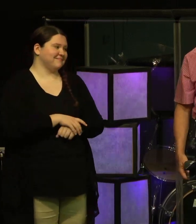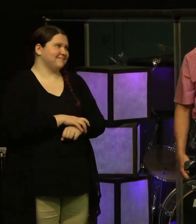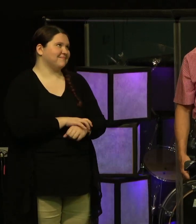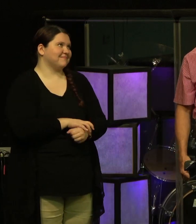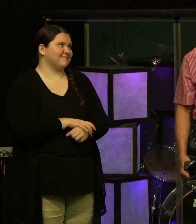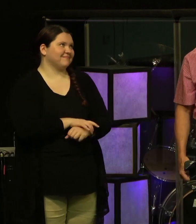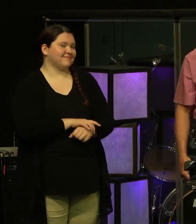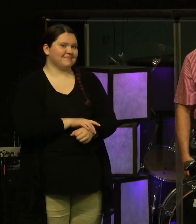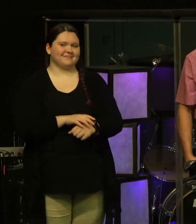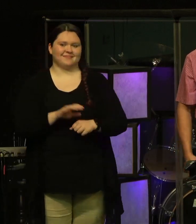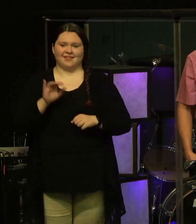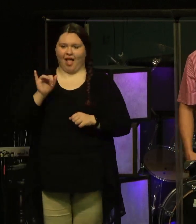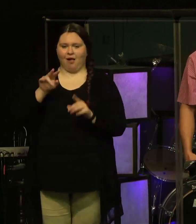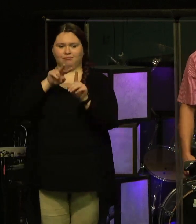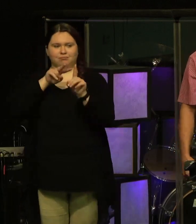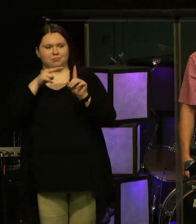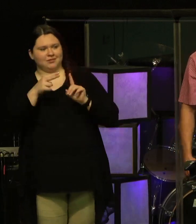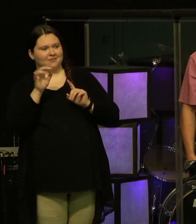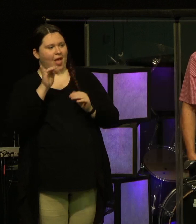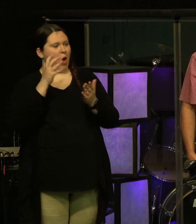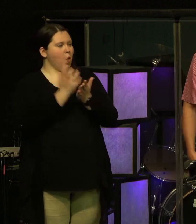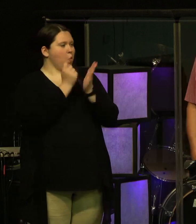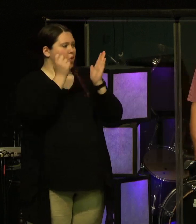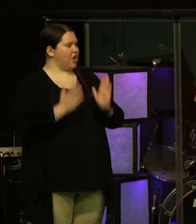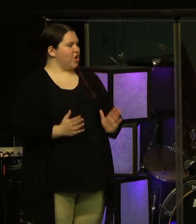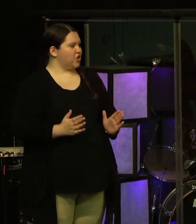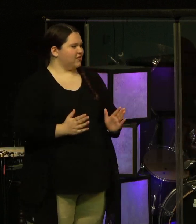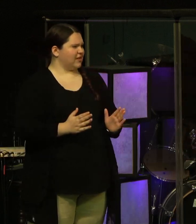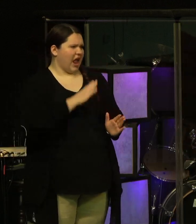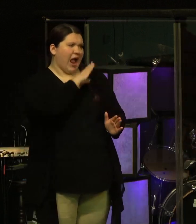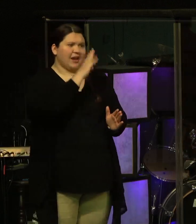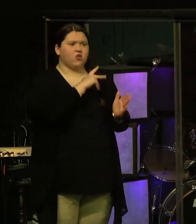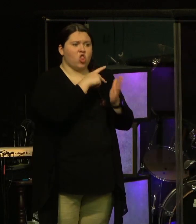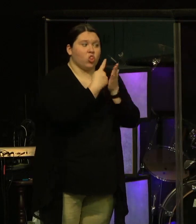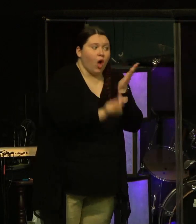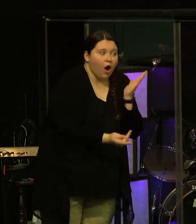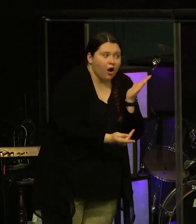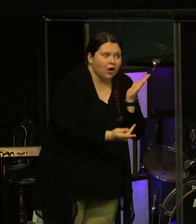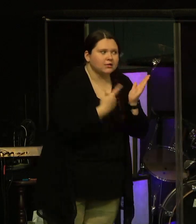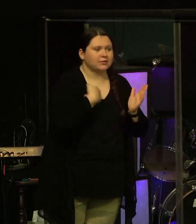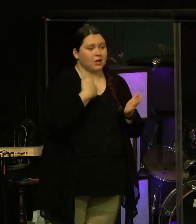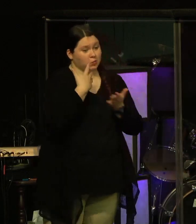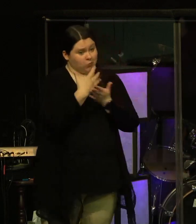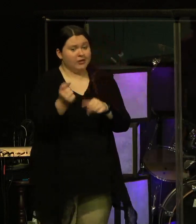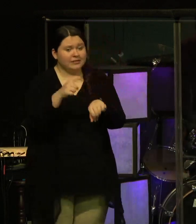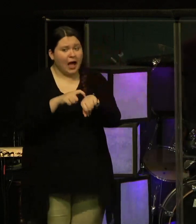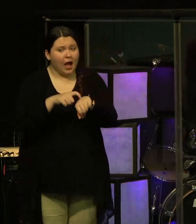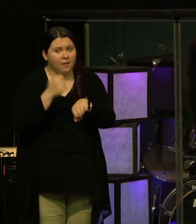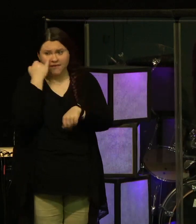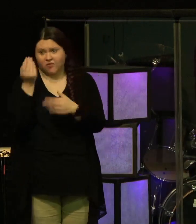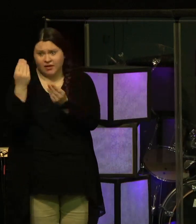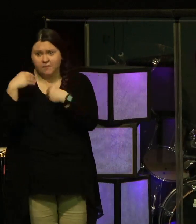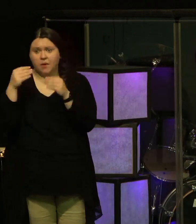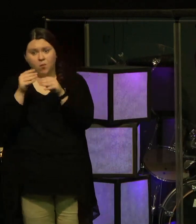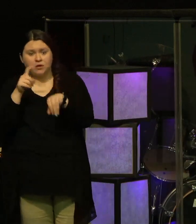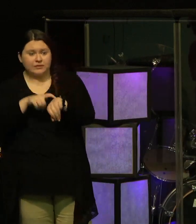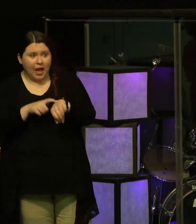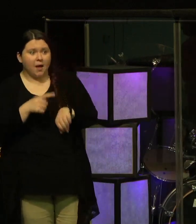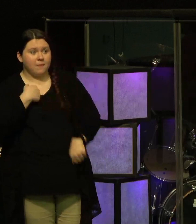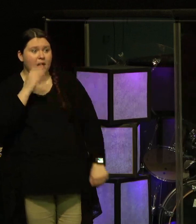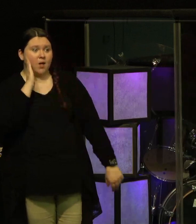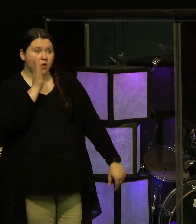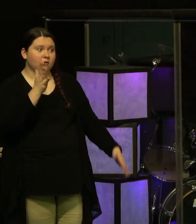That's a winning attitude, isn't it? I never lost a game. I just ran out of time. If they give me a little more time, I would have come through,